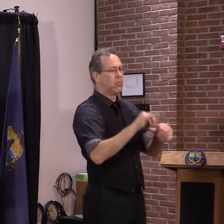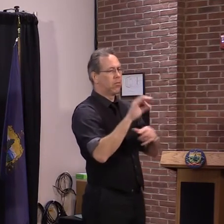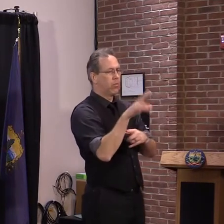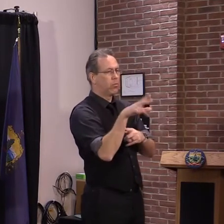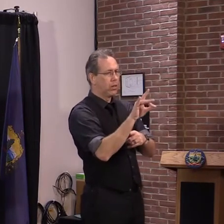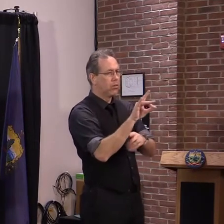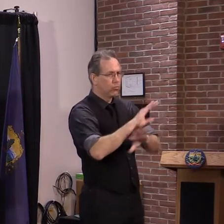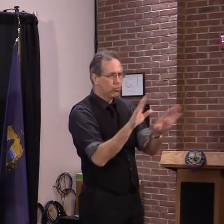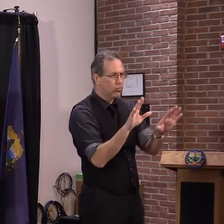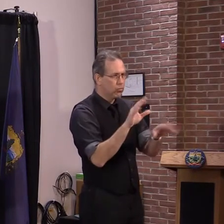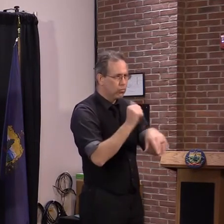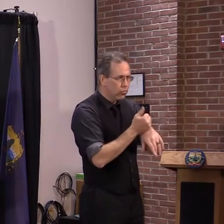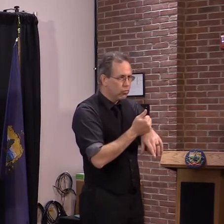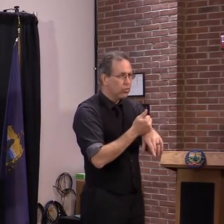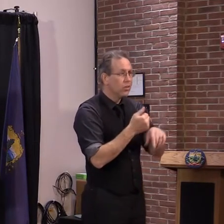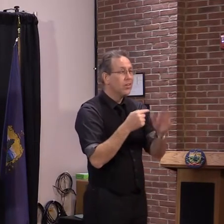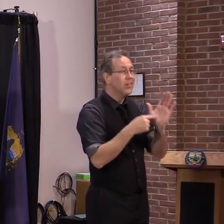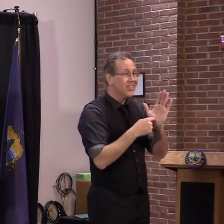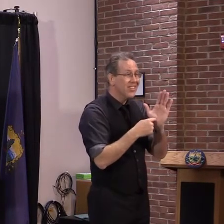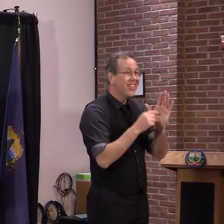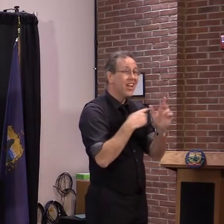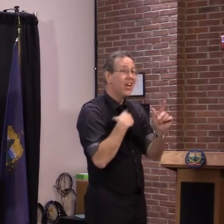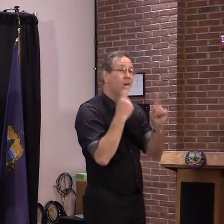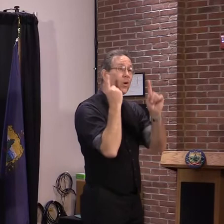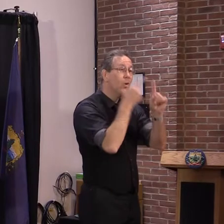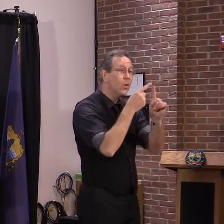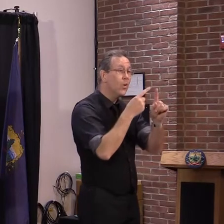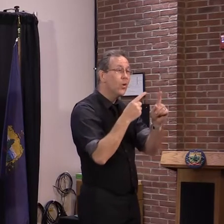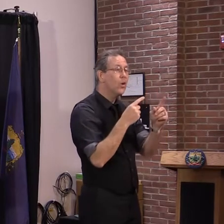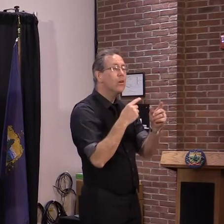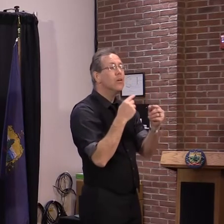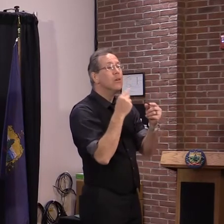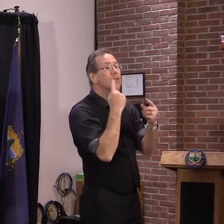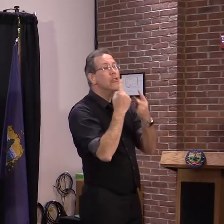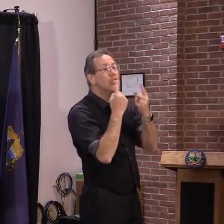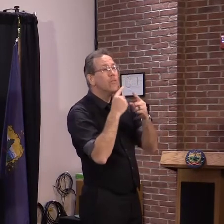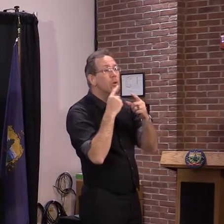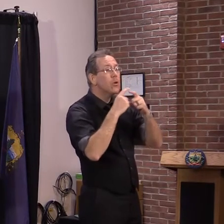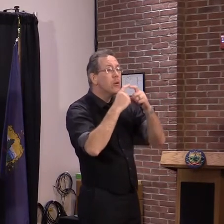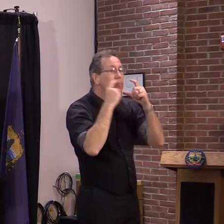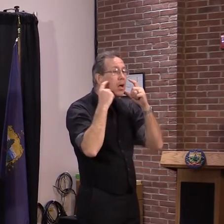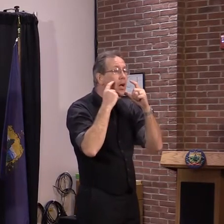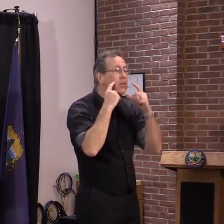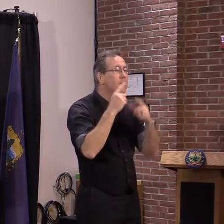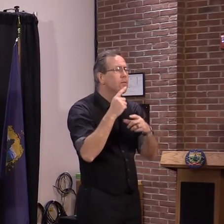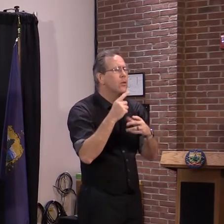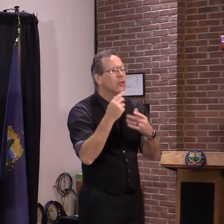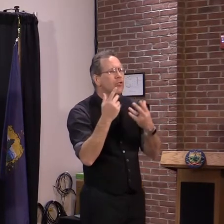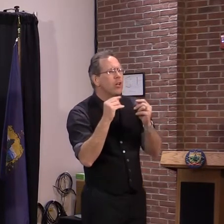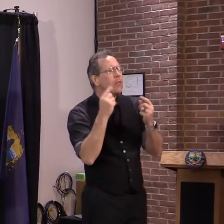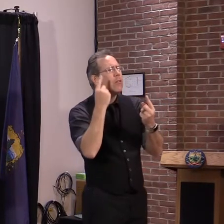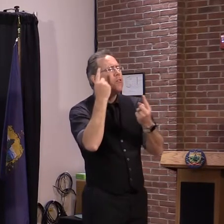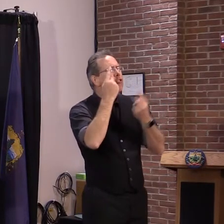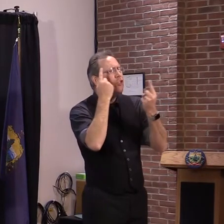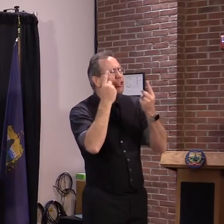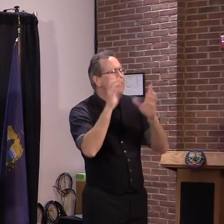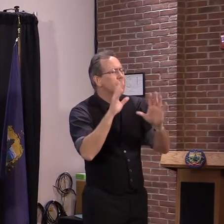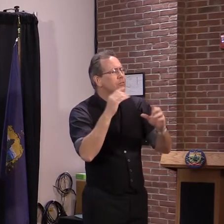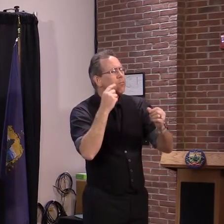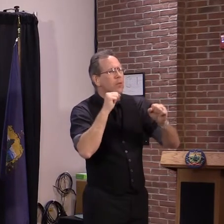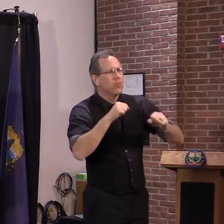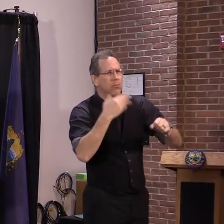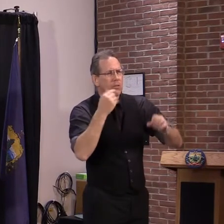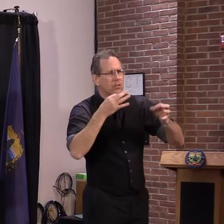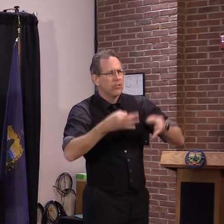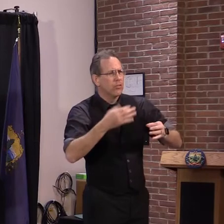into that direction of contemplating masks, and we're trying to do that in as thoughtful a manner as possible. So districts will be able to